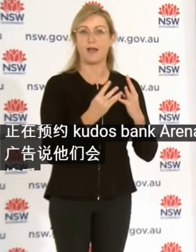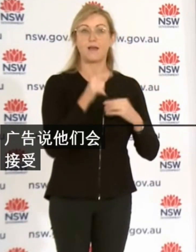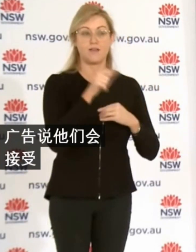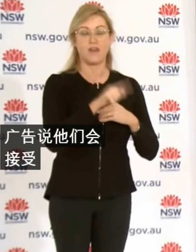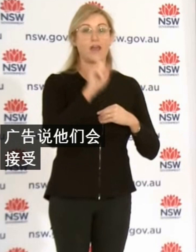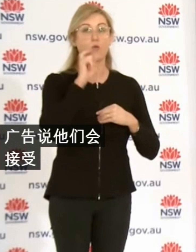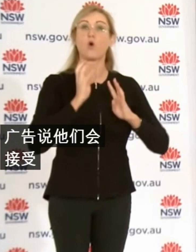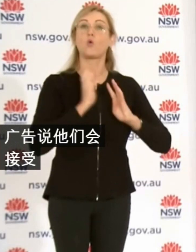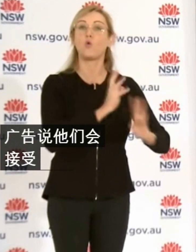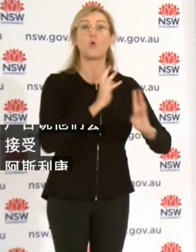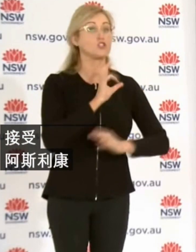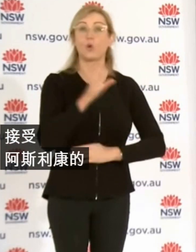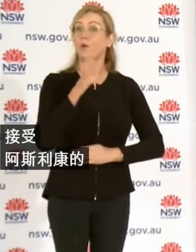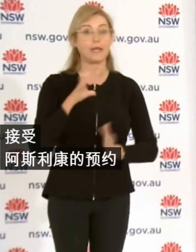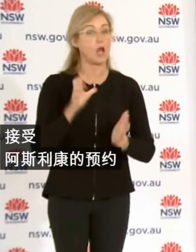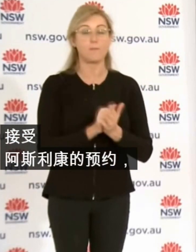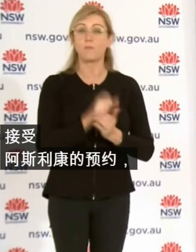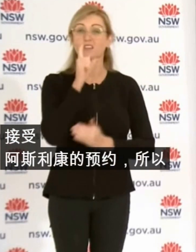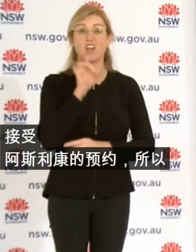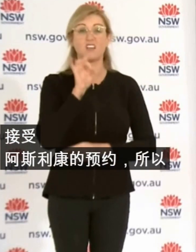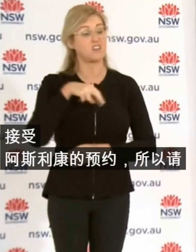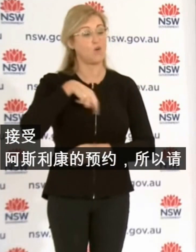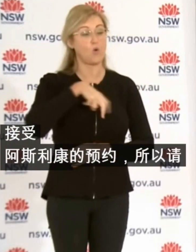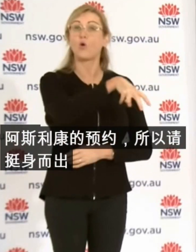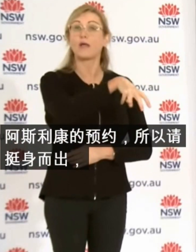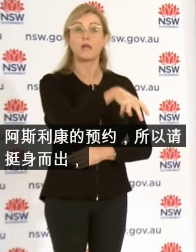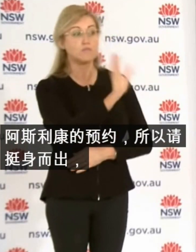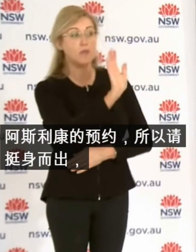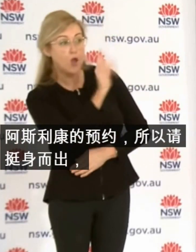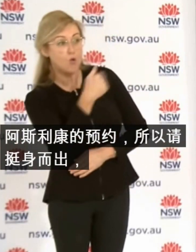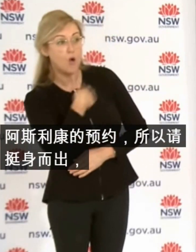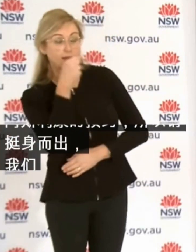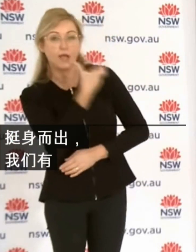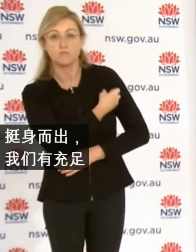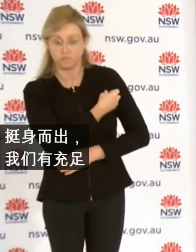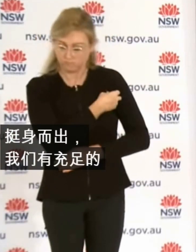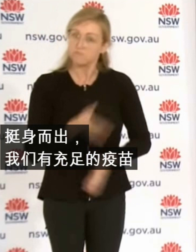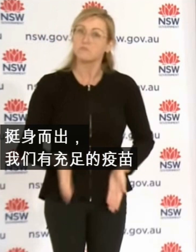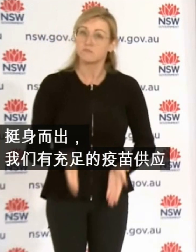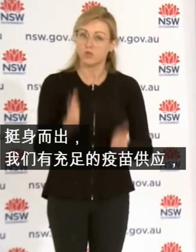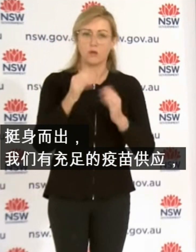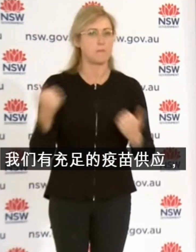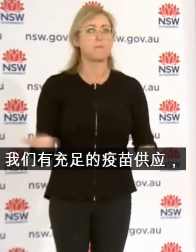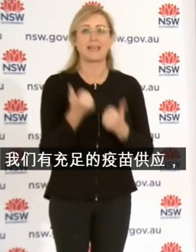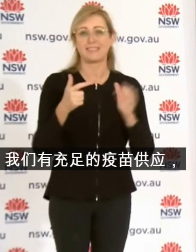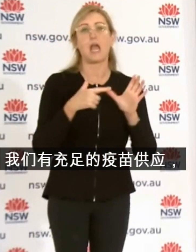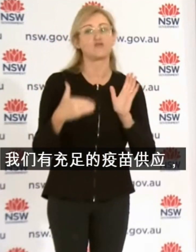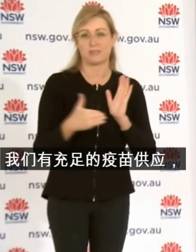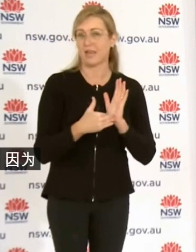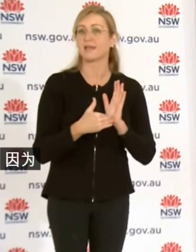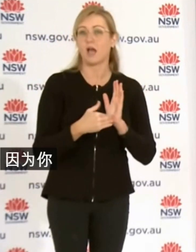they would take walk-in appointments for AstraZeneca, so please come forward. We have a plentiful supply of that